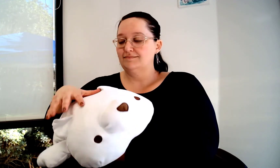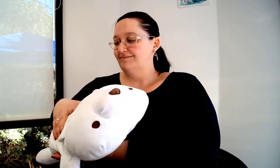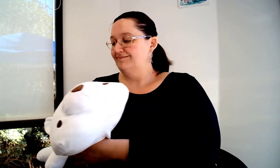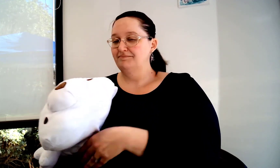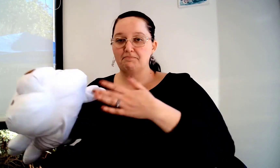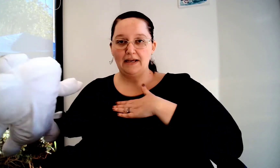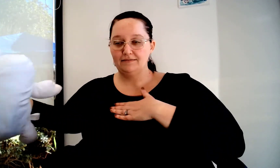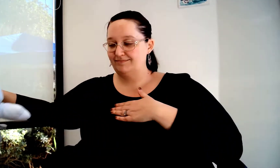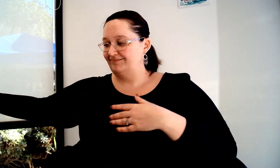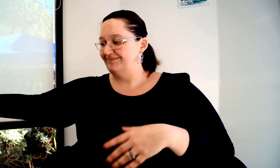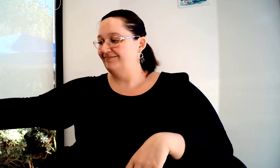bear.